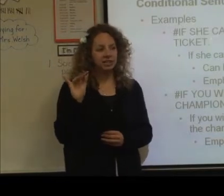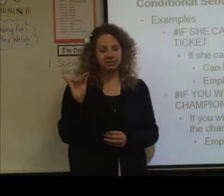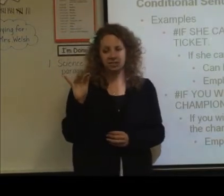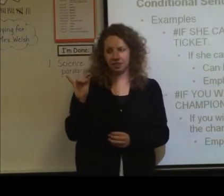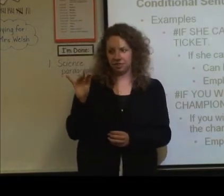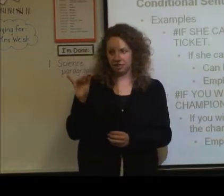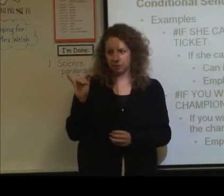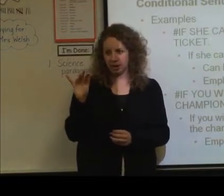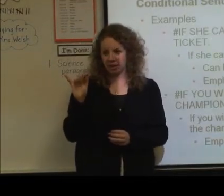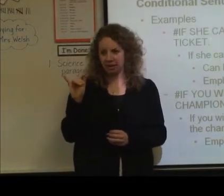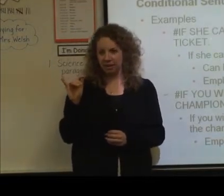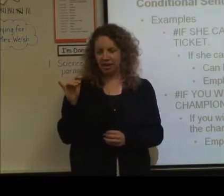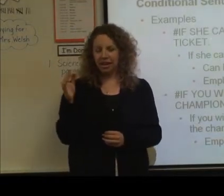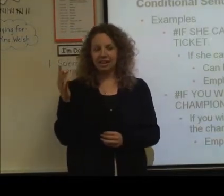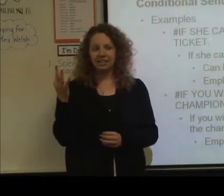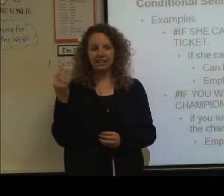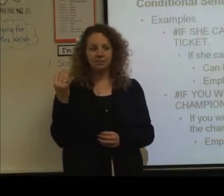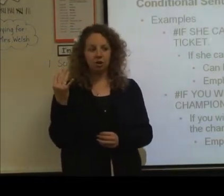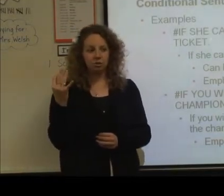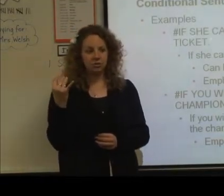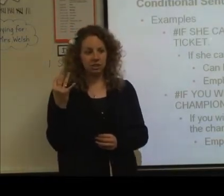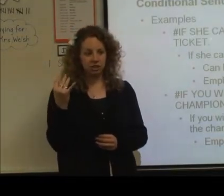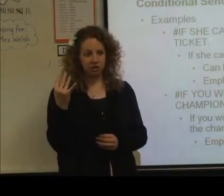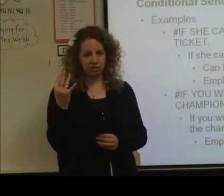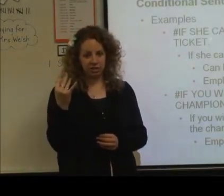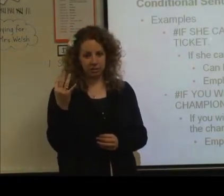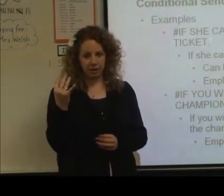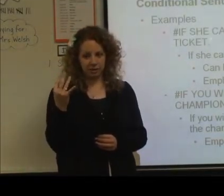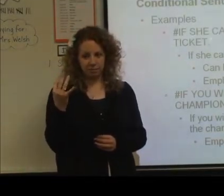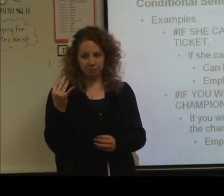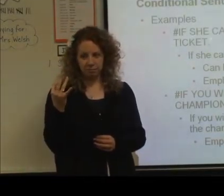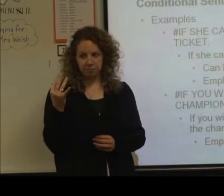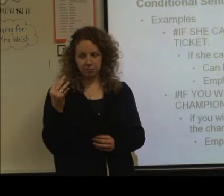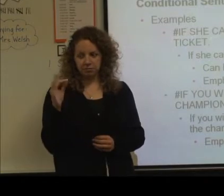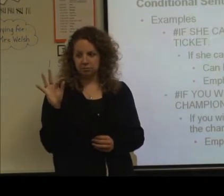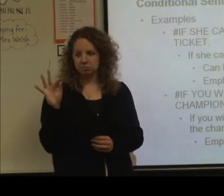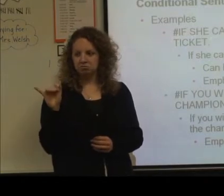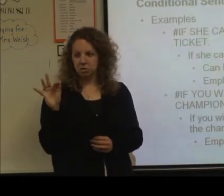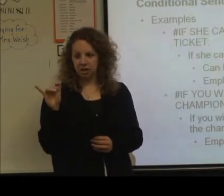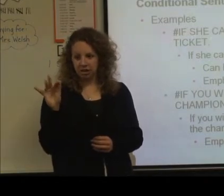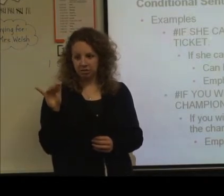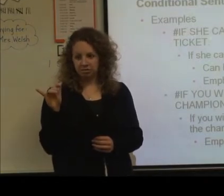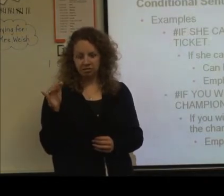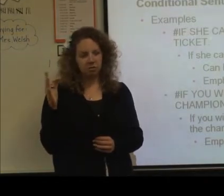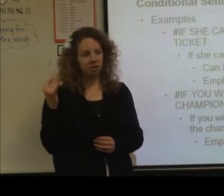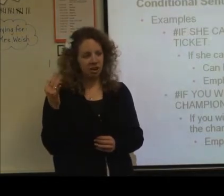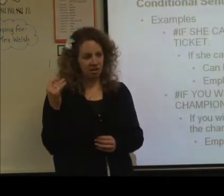I've seen it this way, and I think I've also seen it turned this way. So if or if.